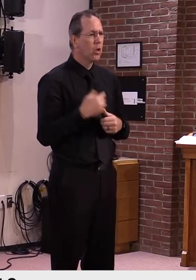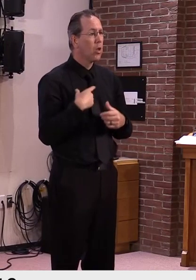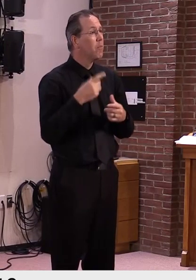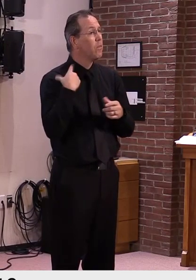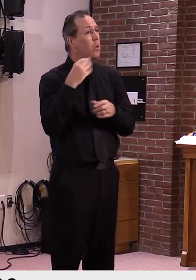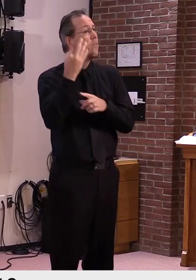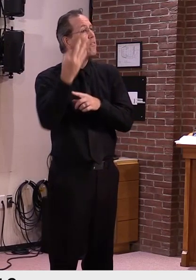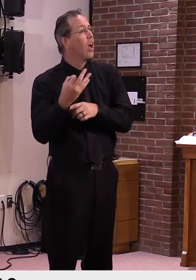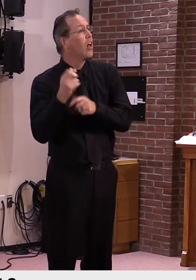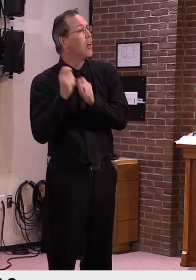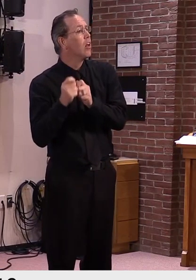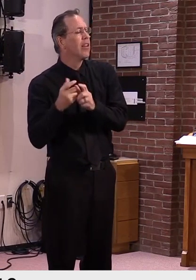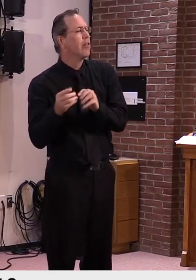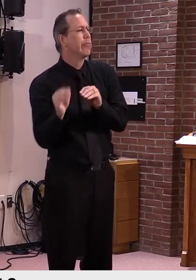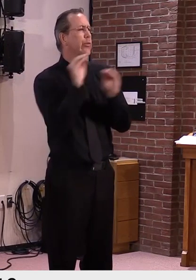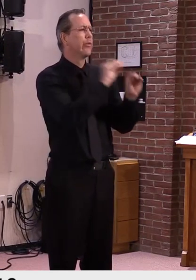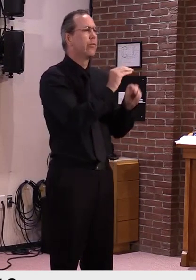So